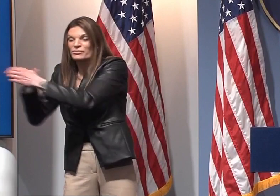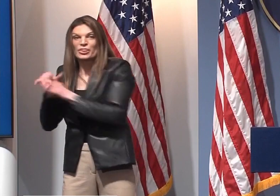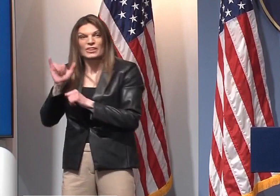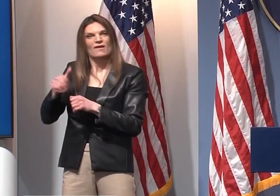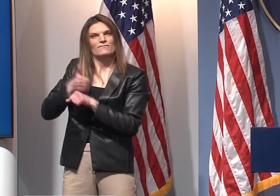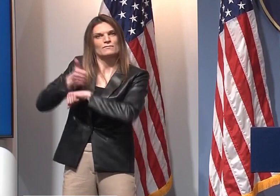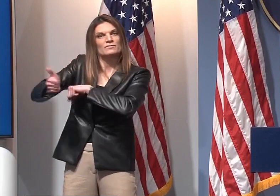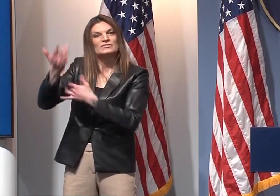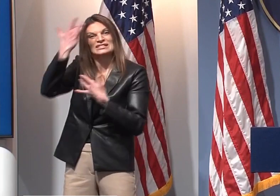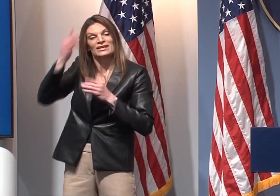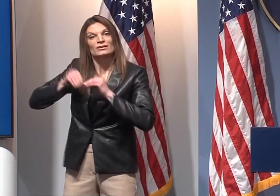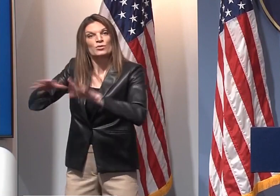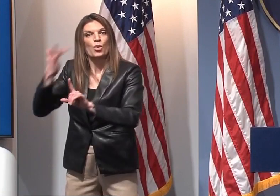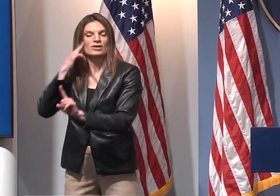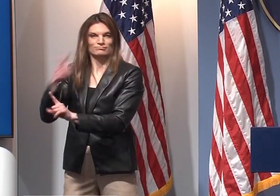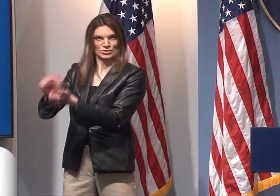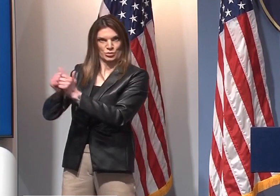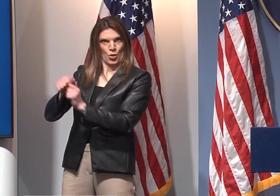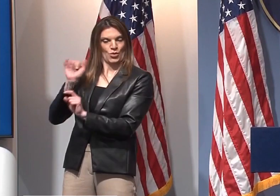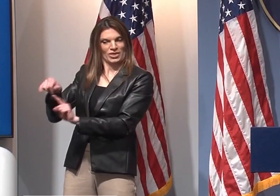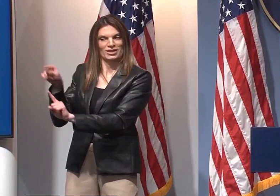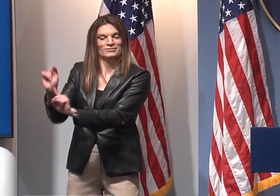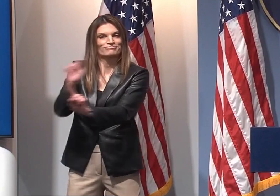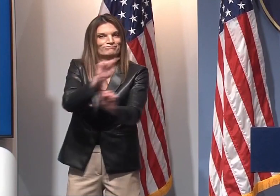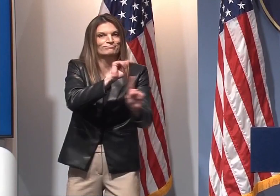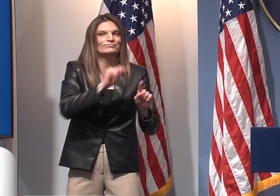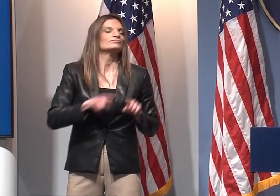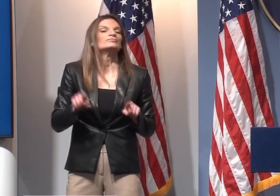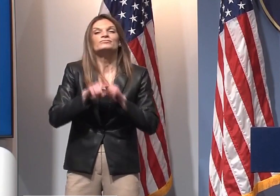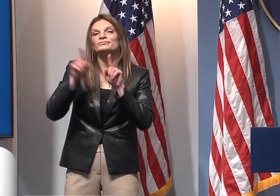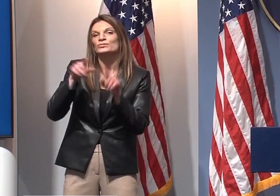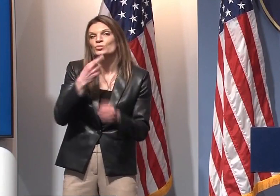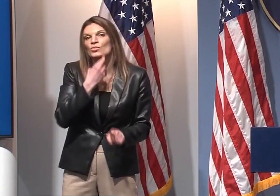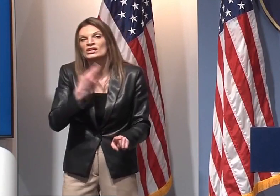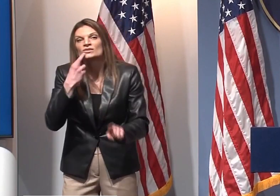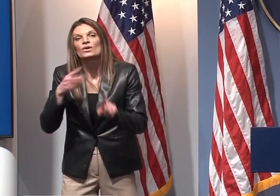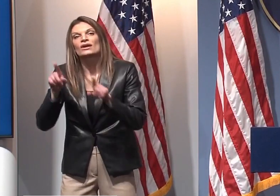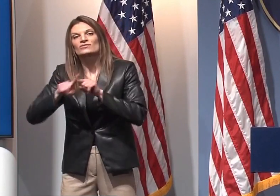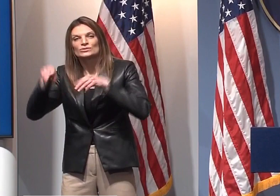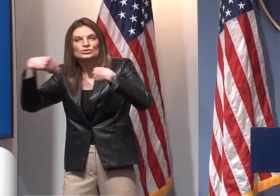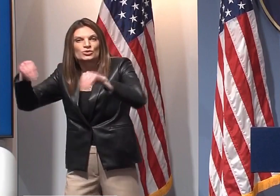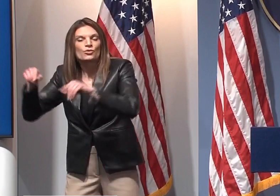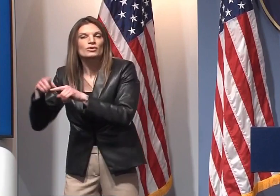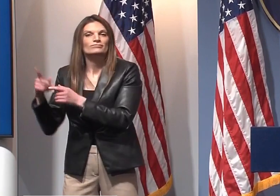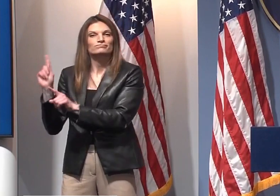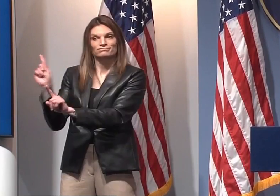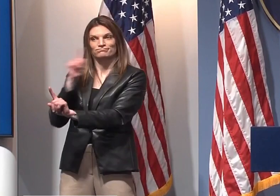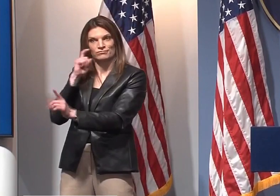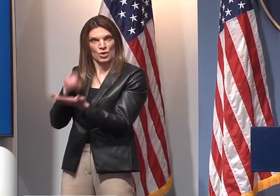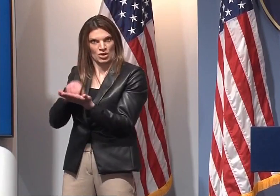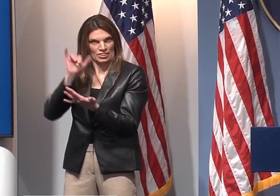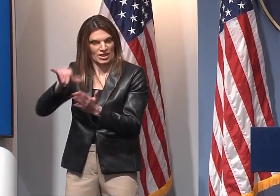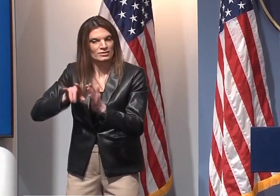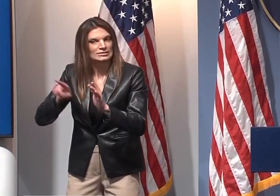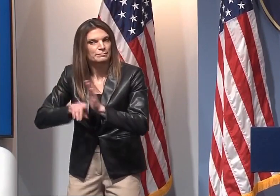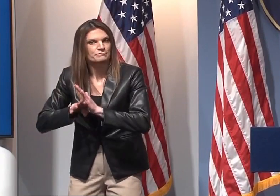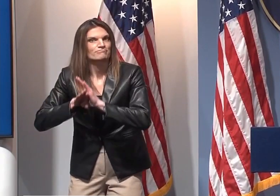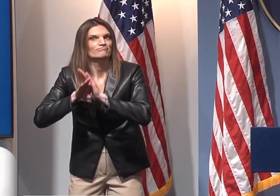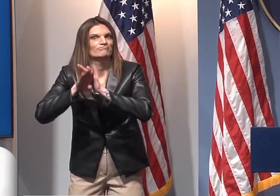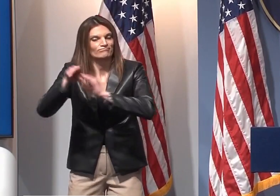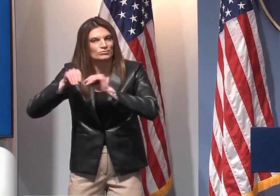also seen 52 new outbreaks in restaurant and retail settings. Our lab has identified